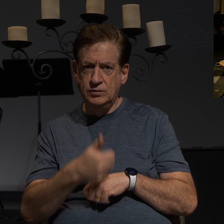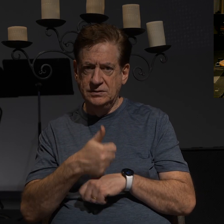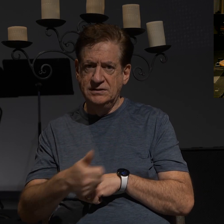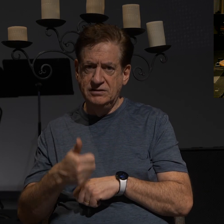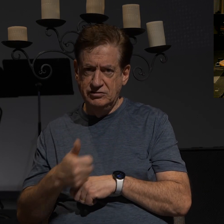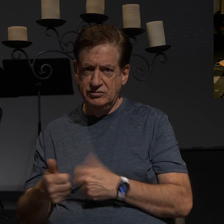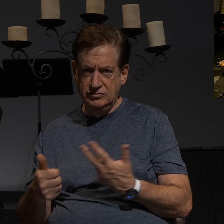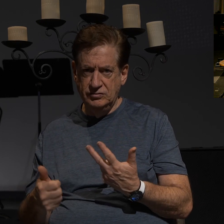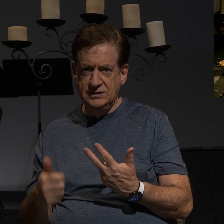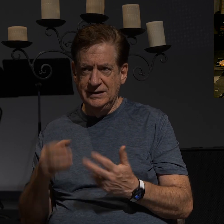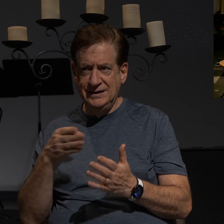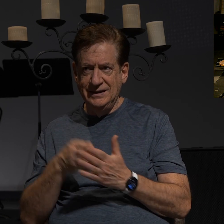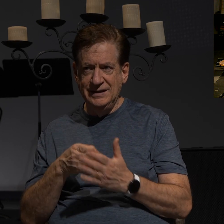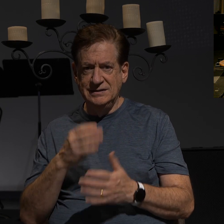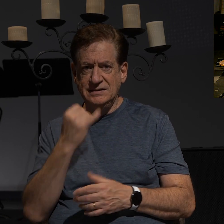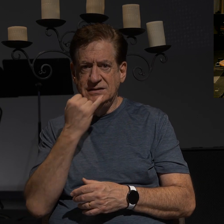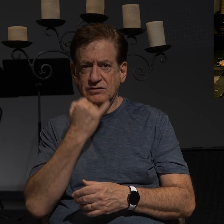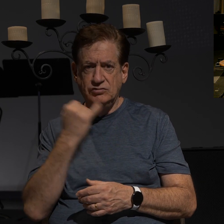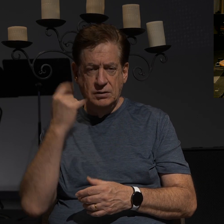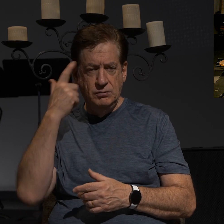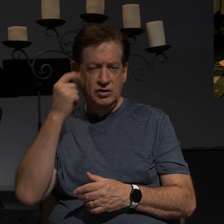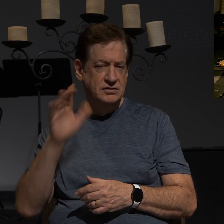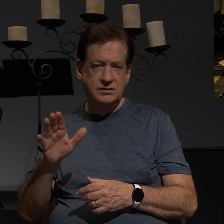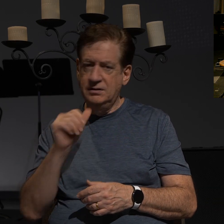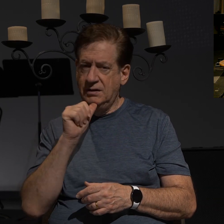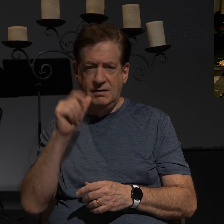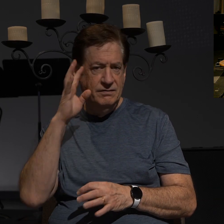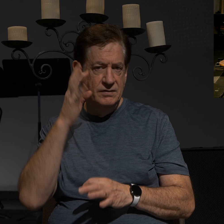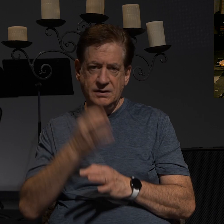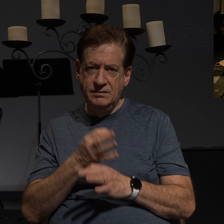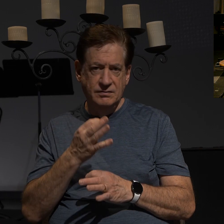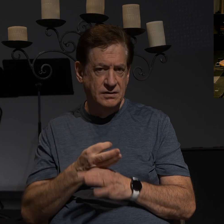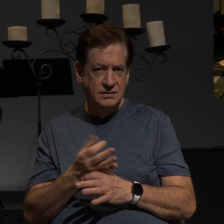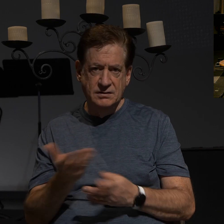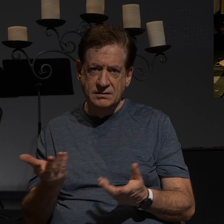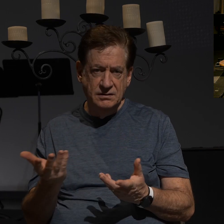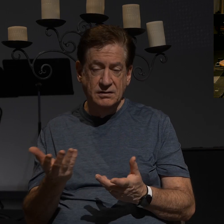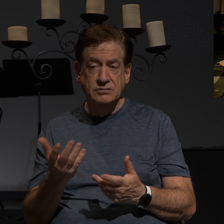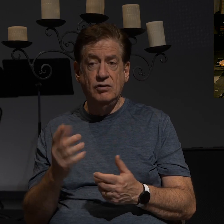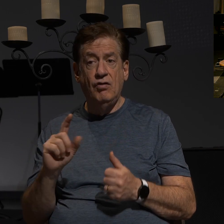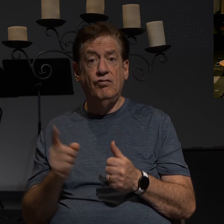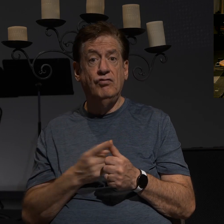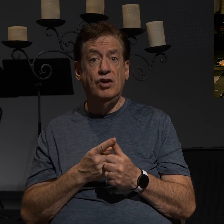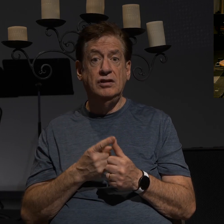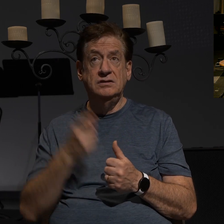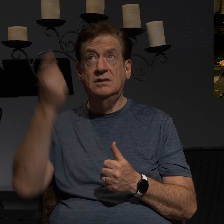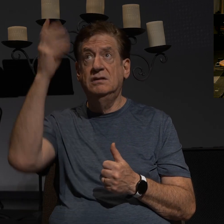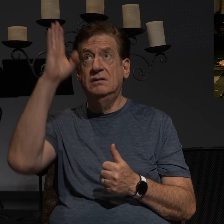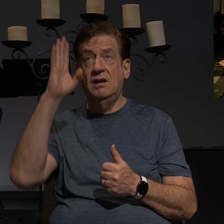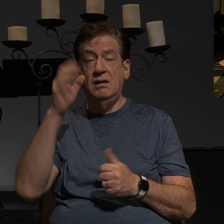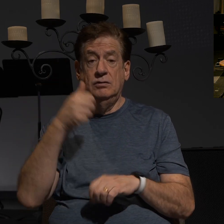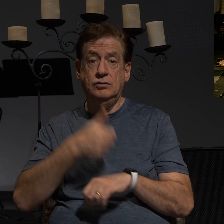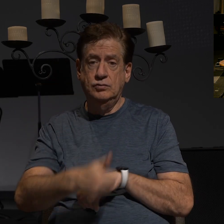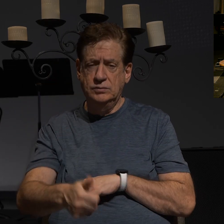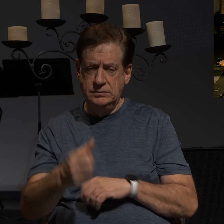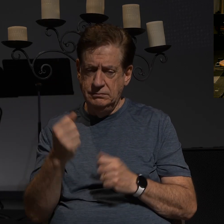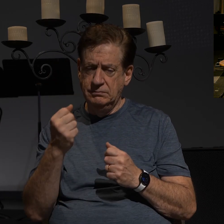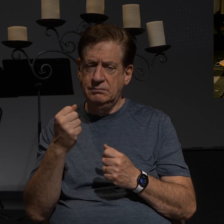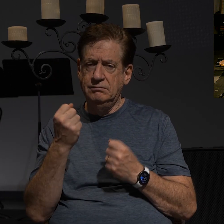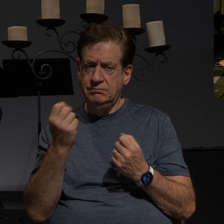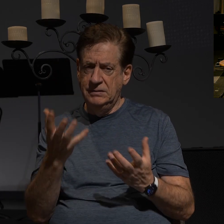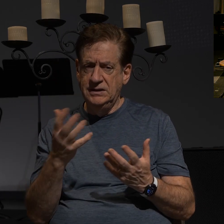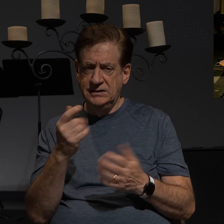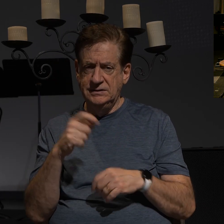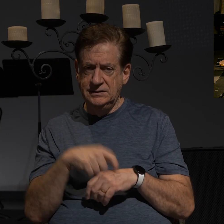Israel because of their unfaithfulness. And here's the first one. The first thing that God really is accusing Israel of, and he does this multiple times throughout